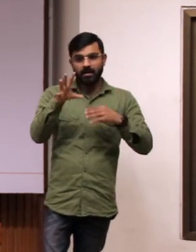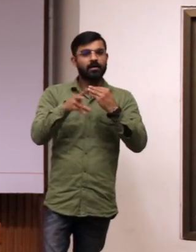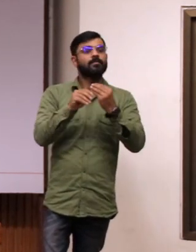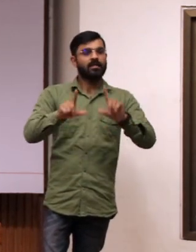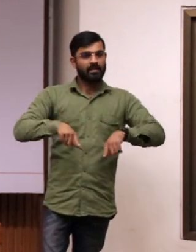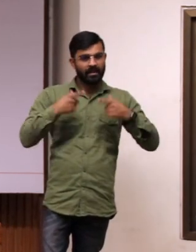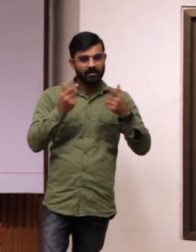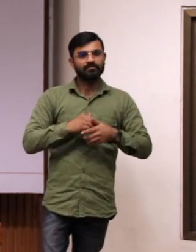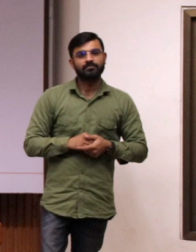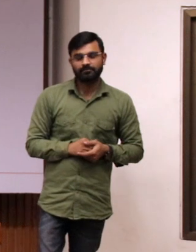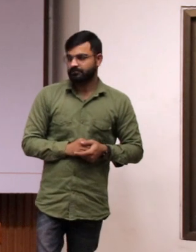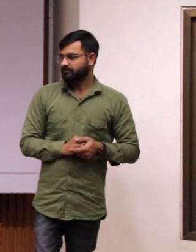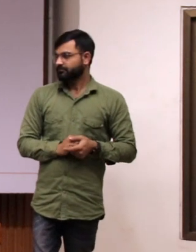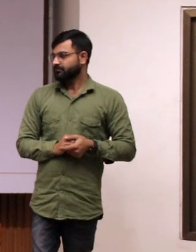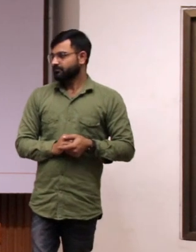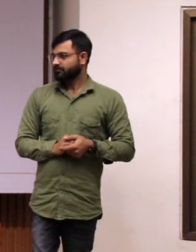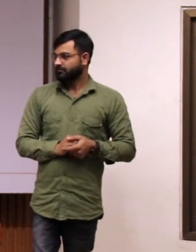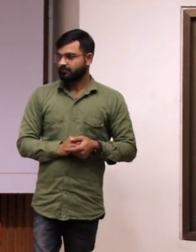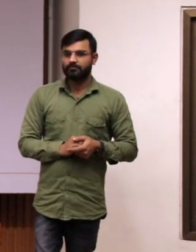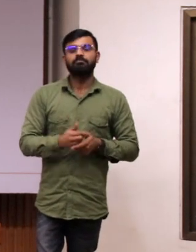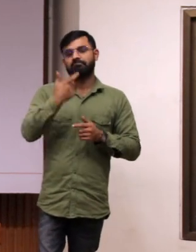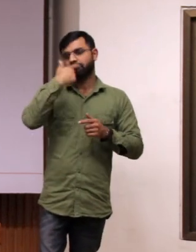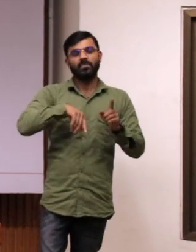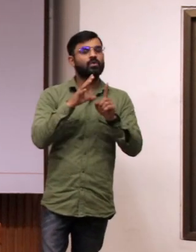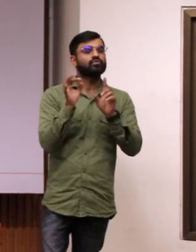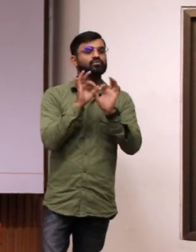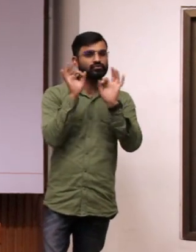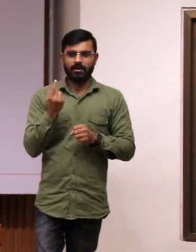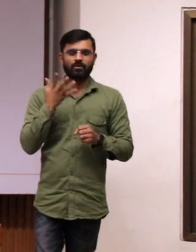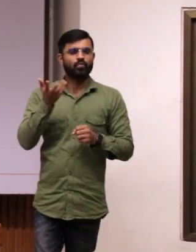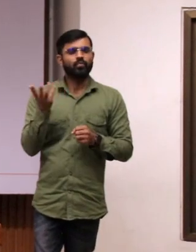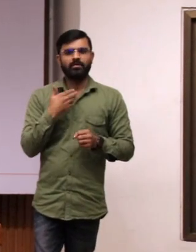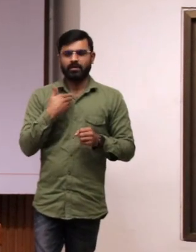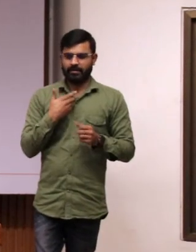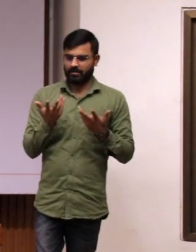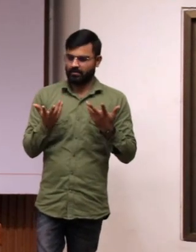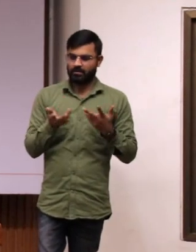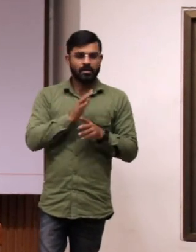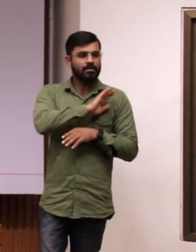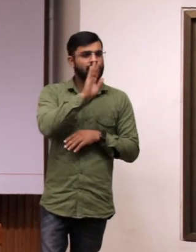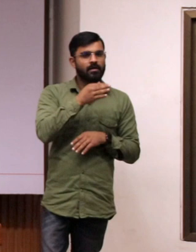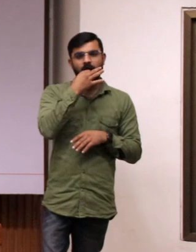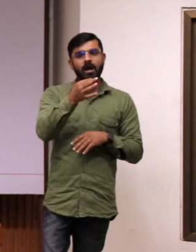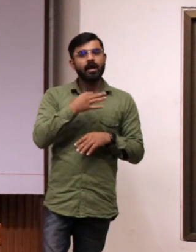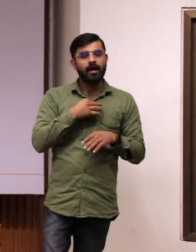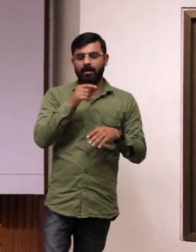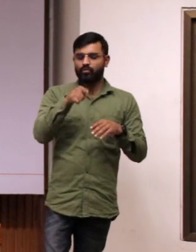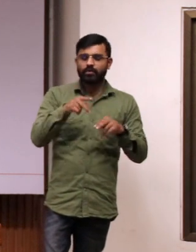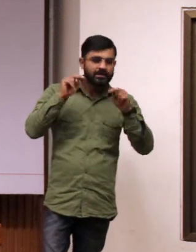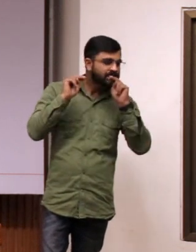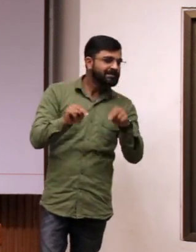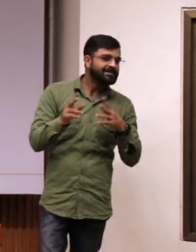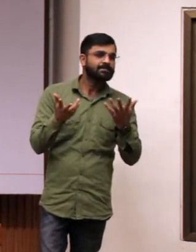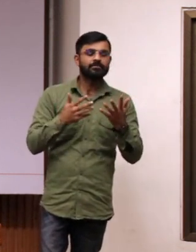life. So actually, individual cannot do it. Yeah. We are not never asking for what is